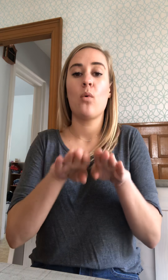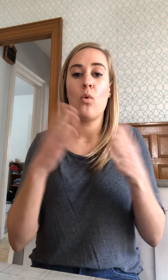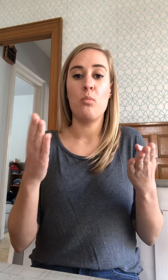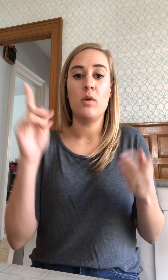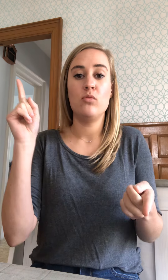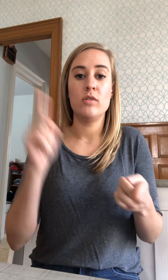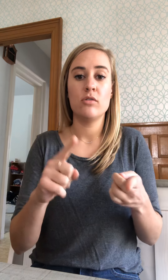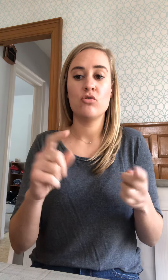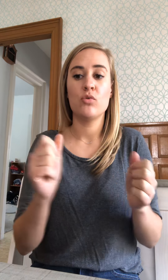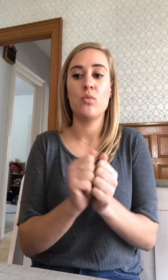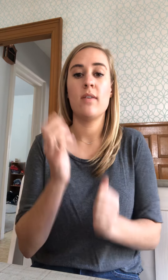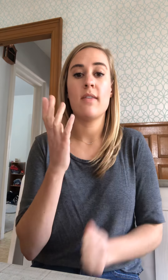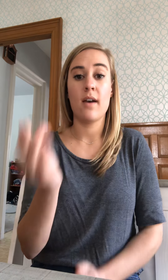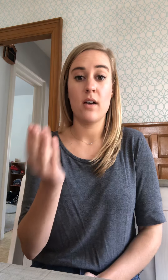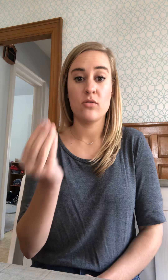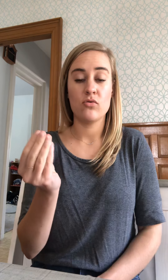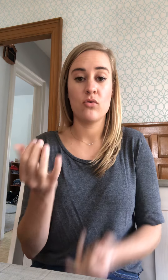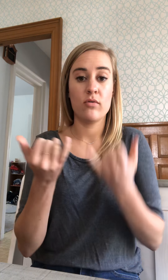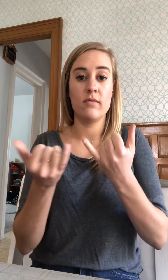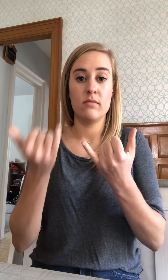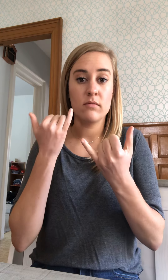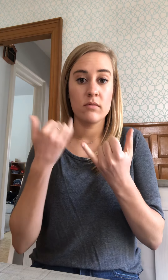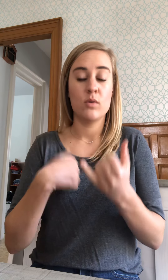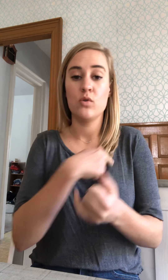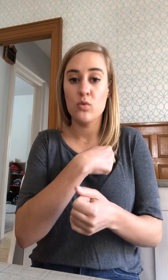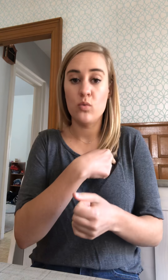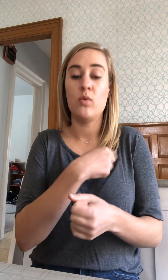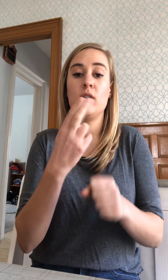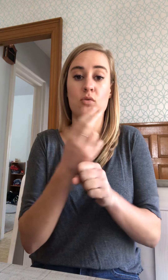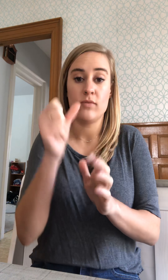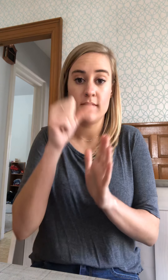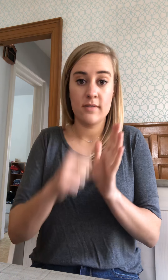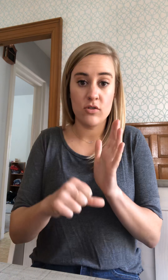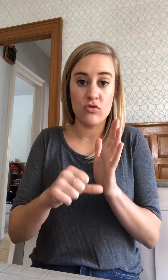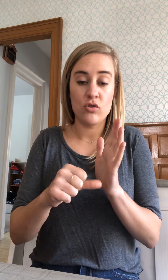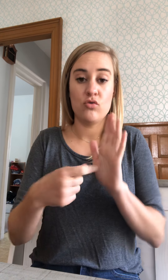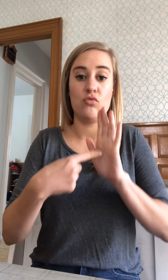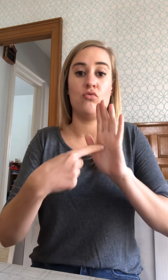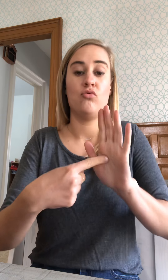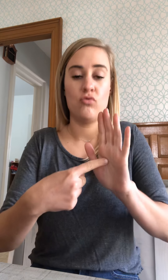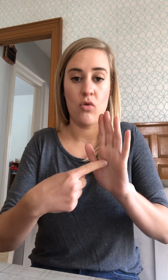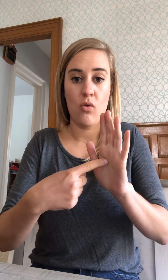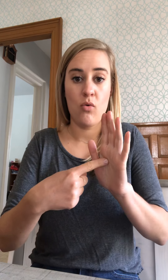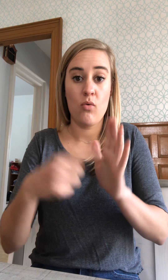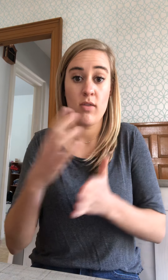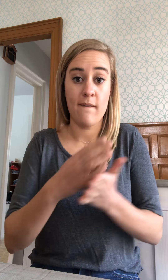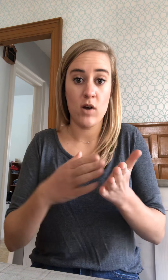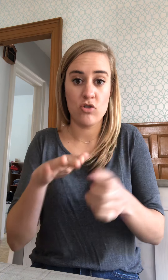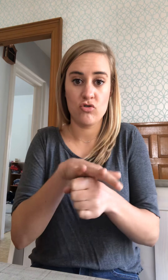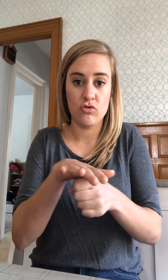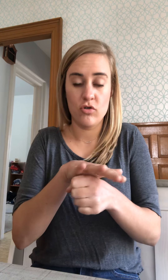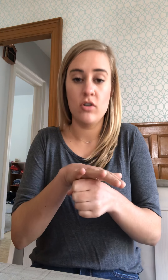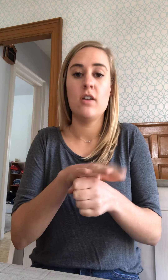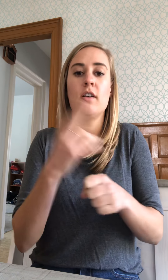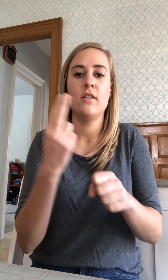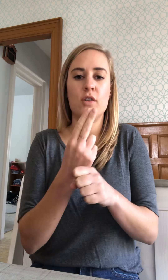make incisions to expose the fracture sites and then put a device called an external pin fixator